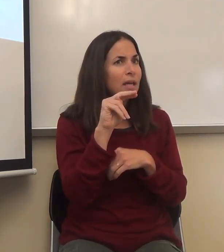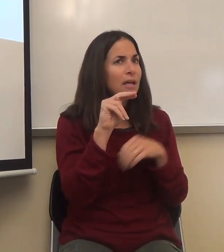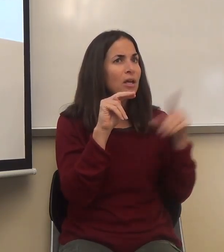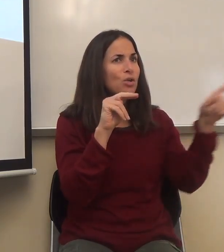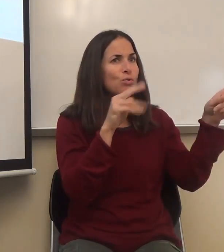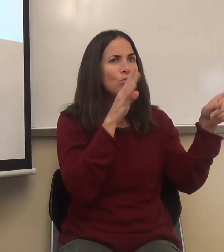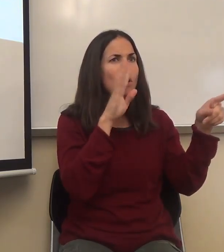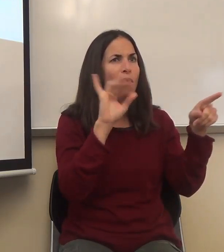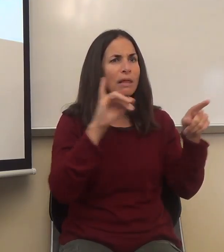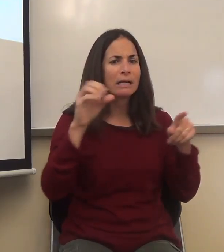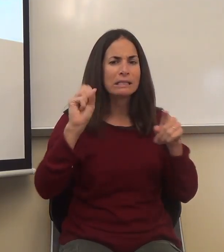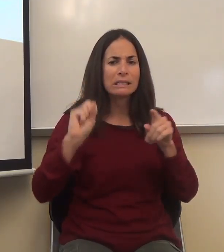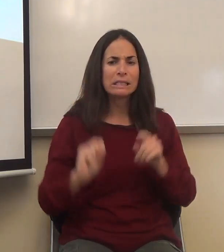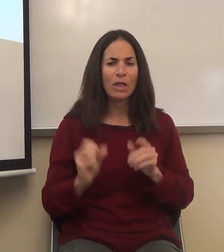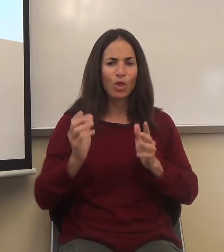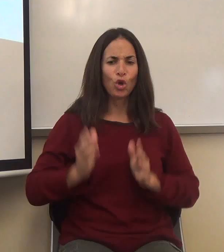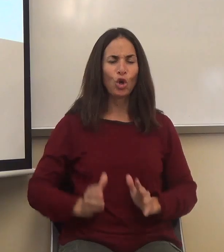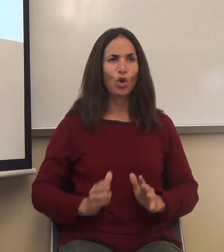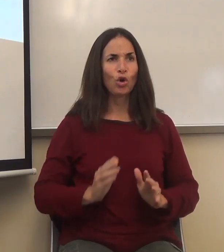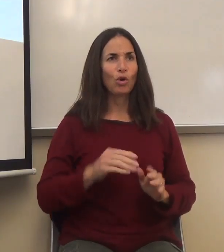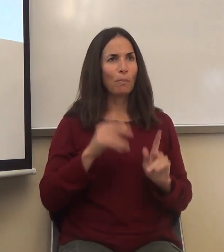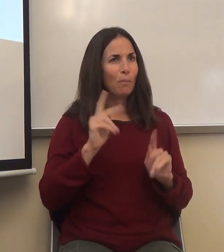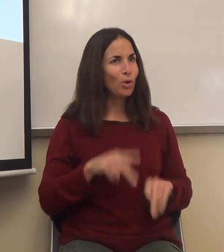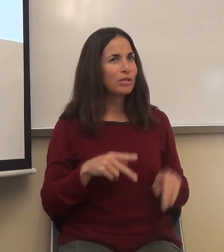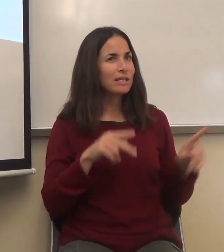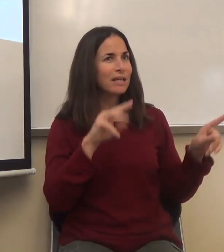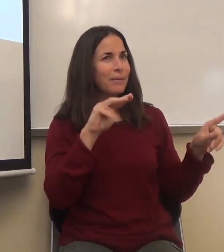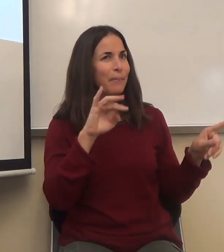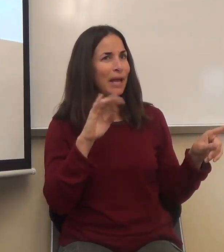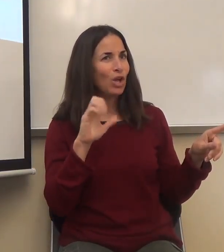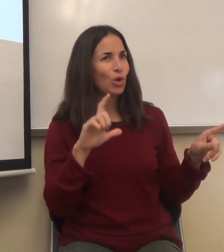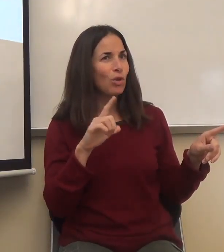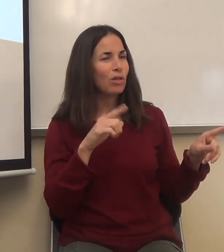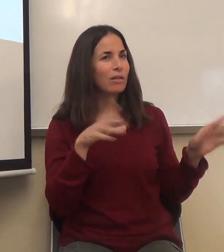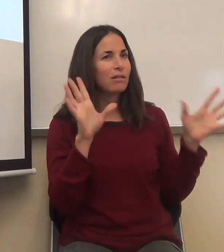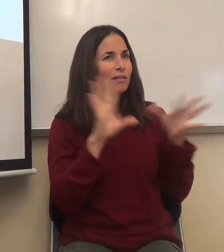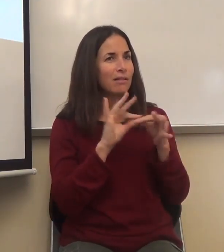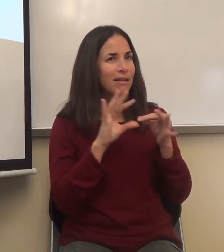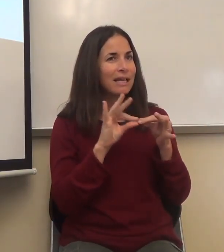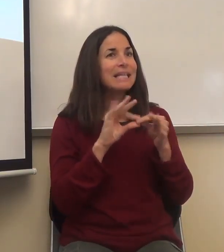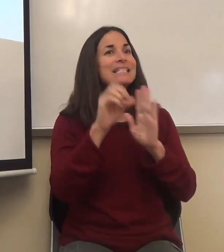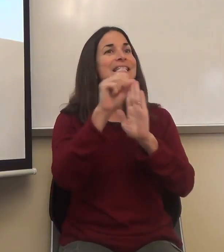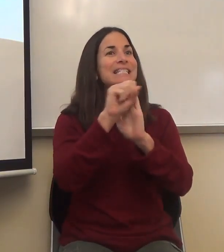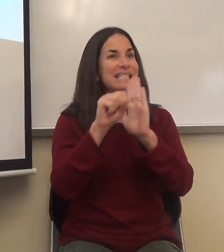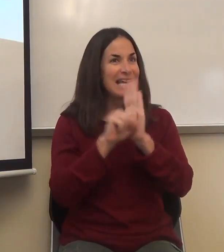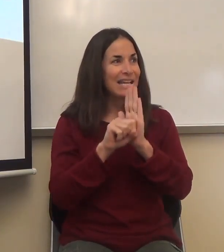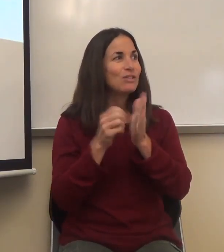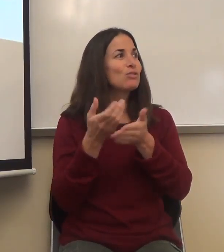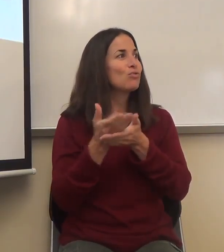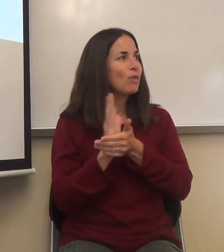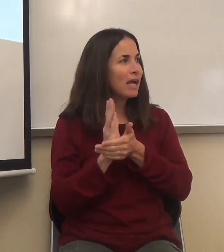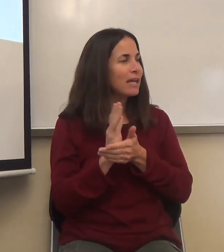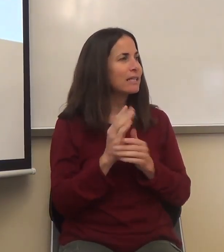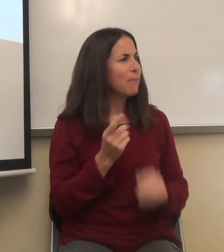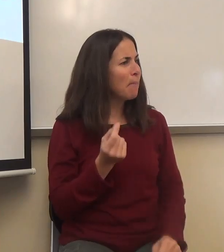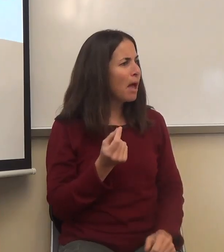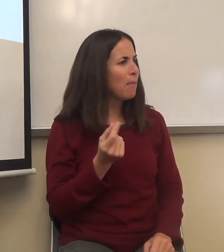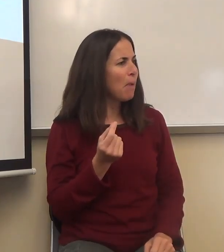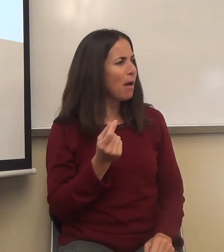Southerner, almost. Wait, you're talking about states' rights. Okay, Yeah, but states' rights, but what was the